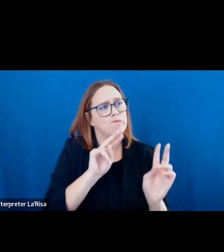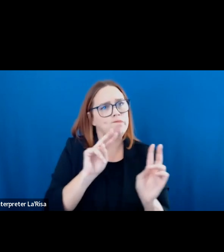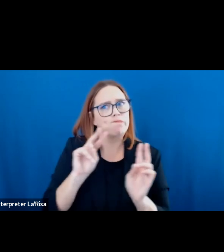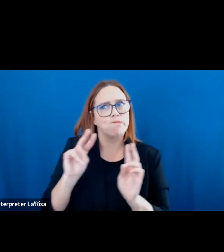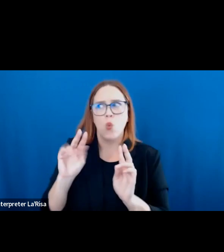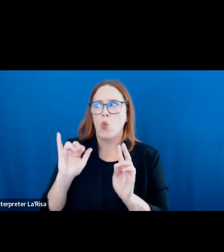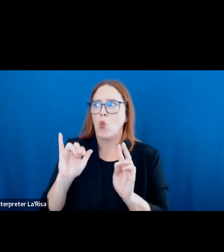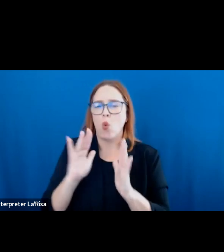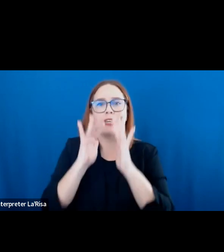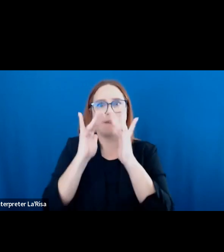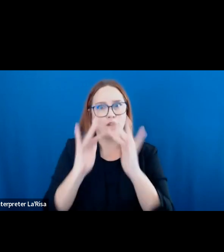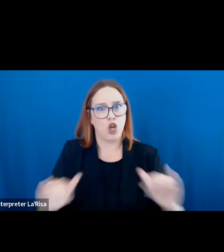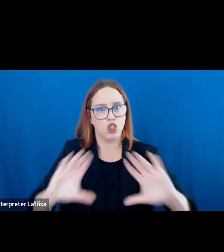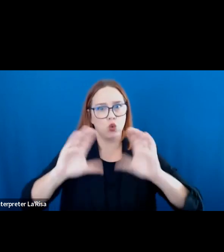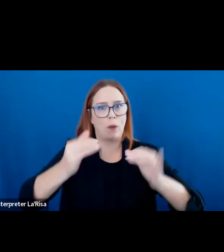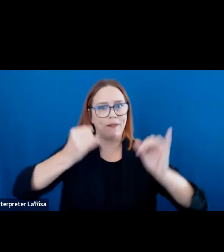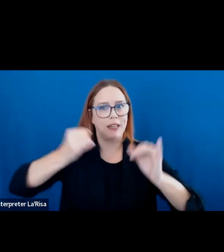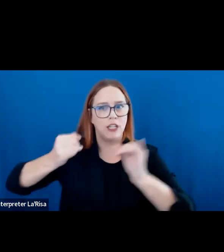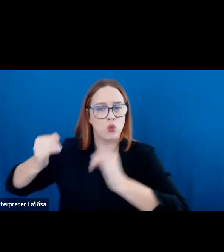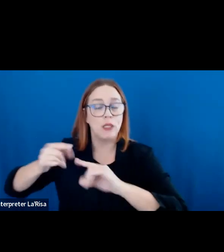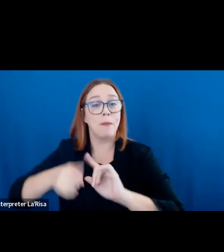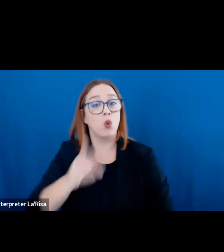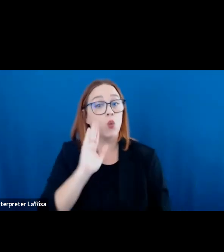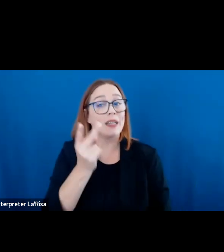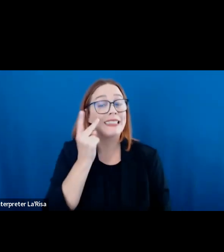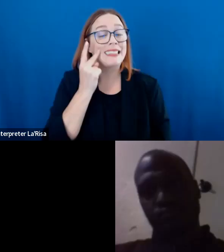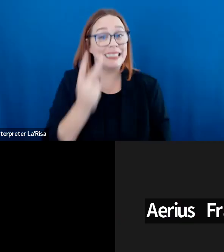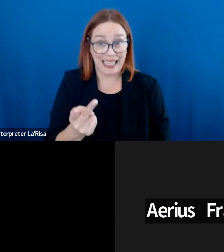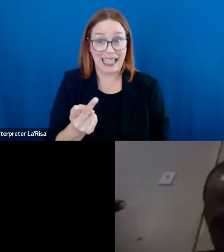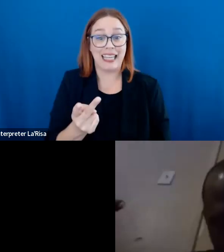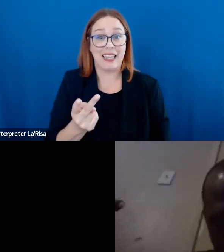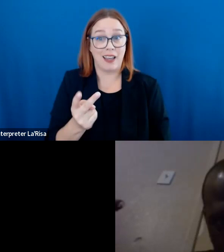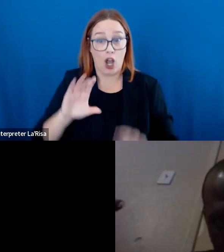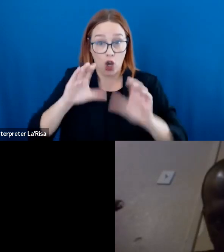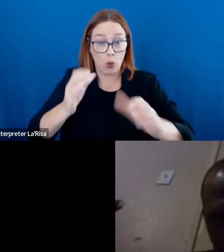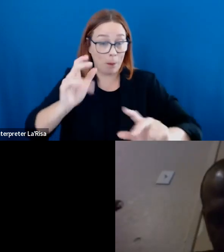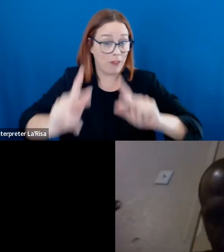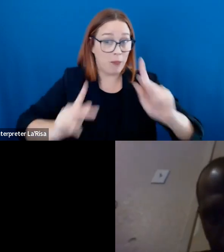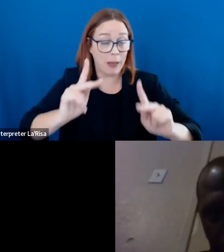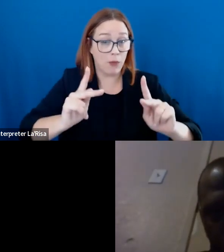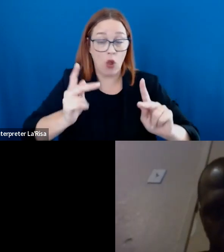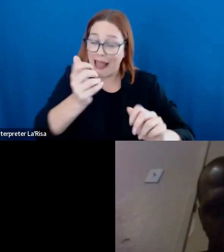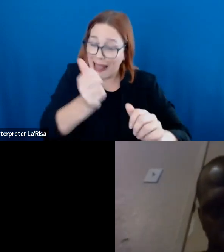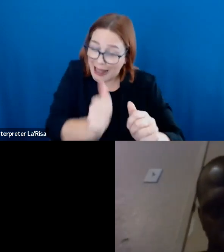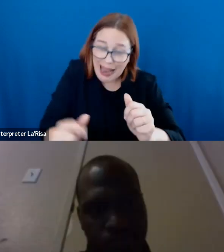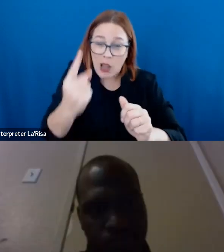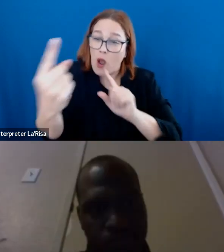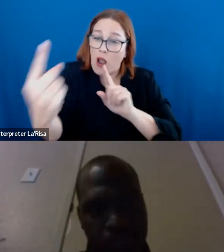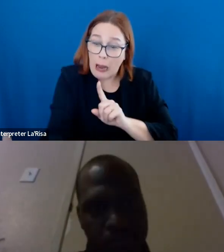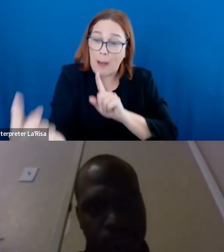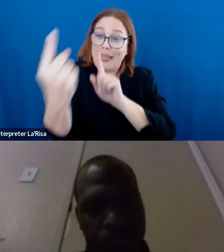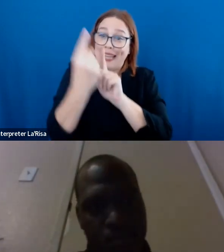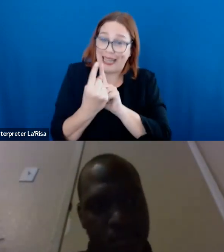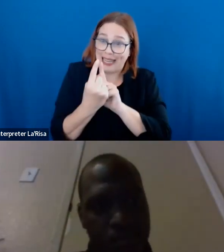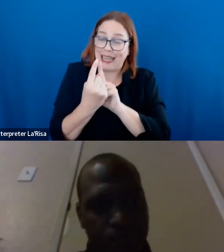a group of individuals that any person could come into the center and could have questions, and